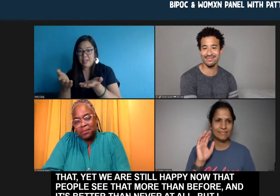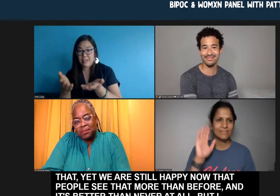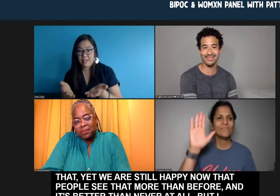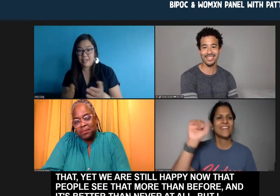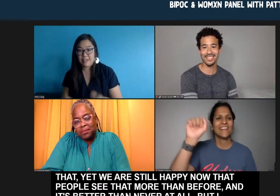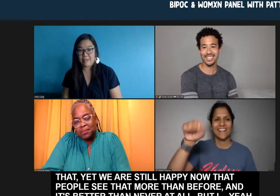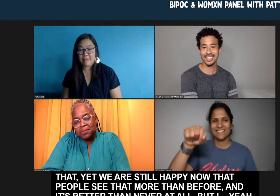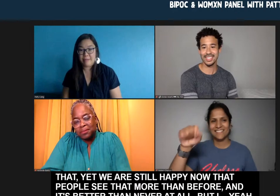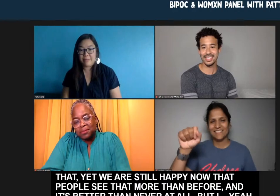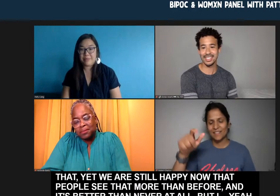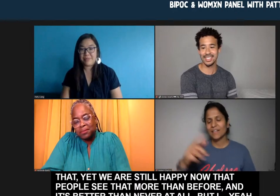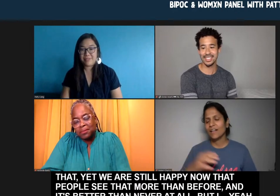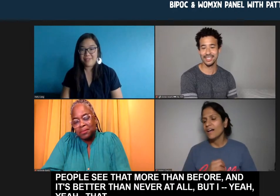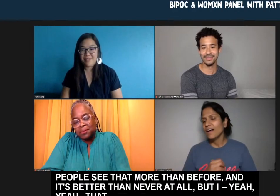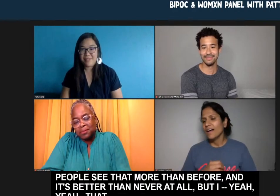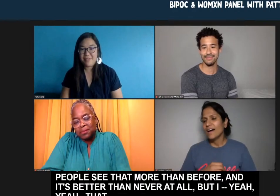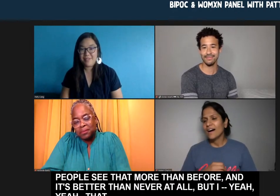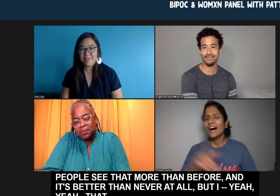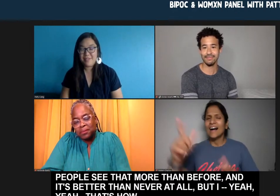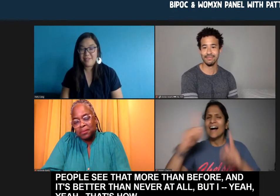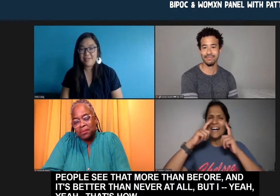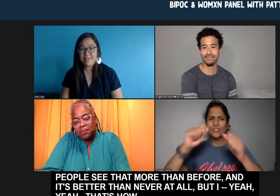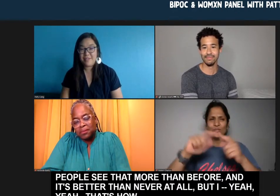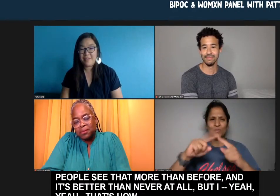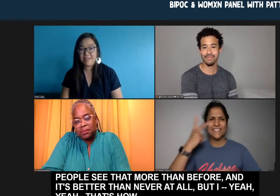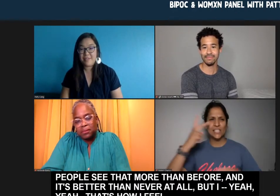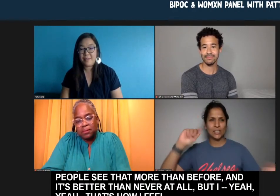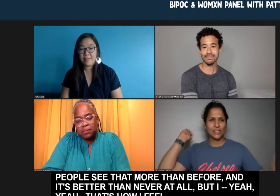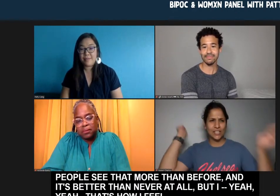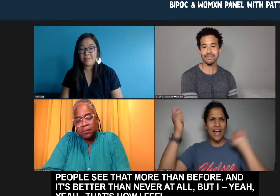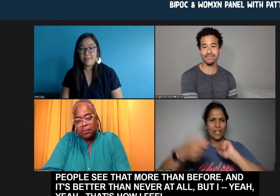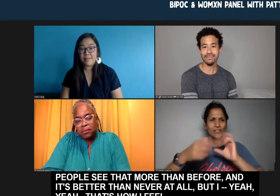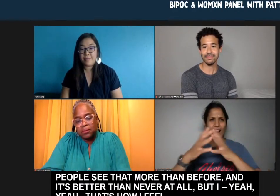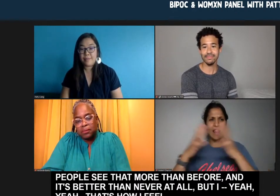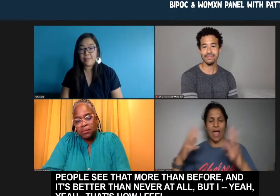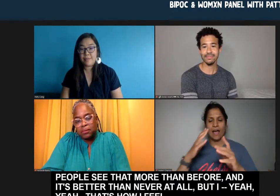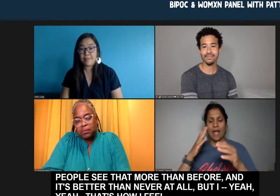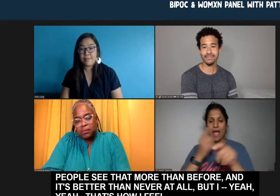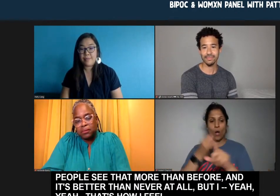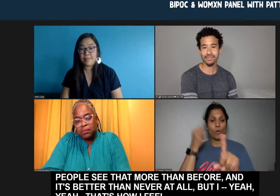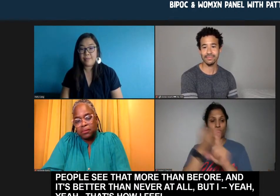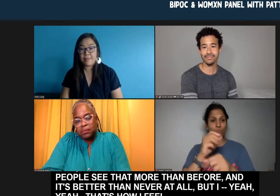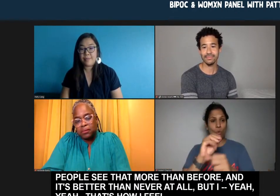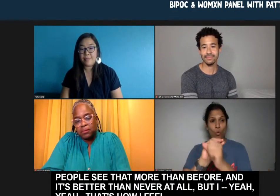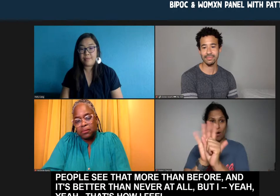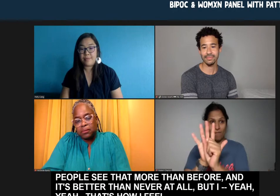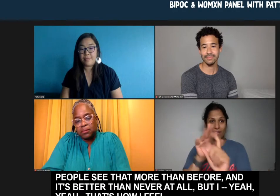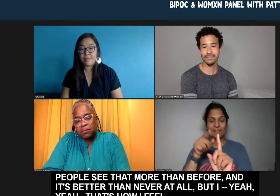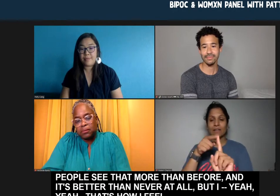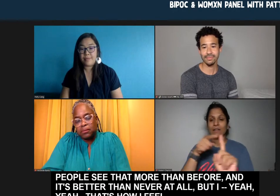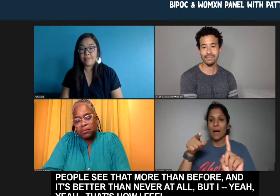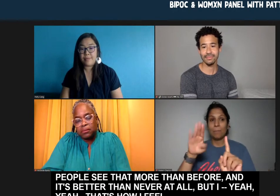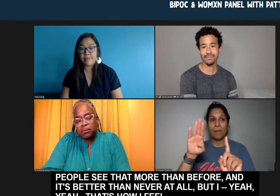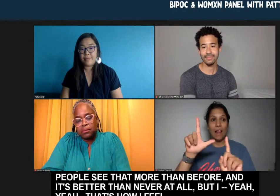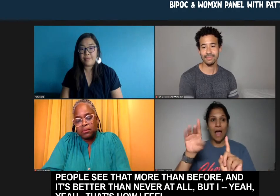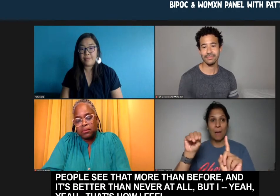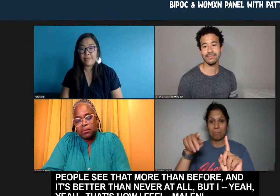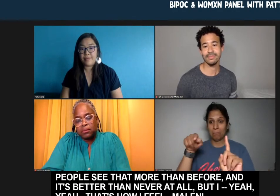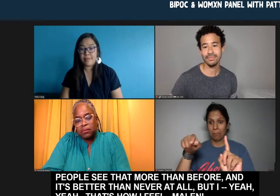that's how I feel. Melanie, would you like to share? Yes. So it's interesting to see all of these monumental changes. Like